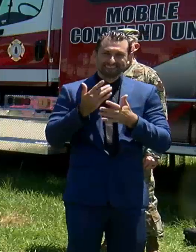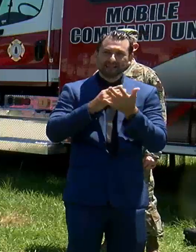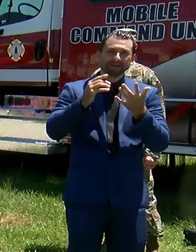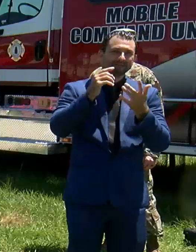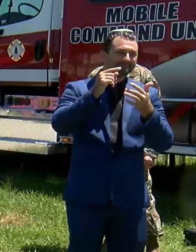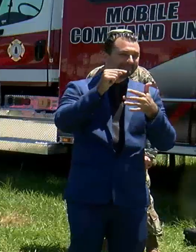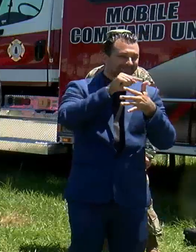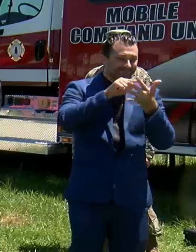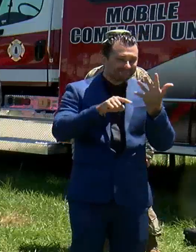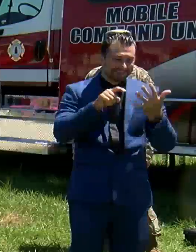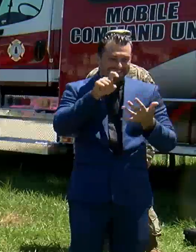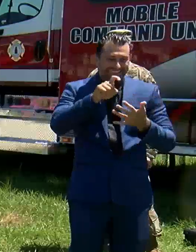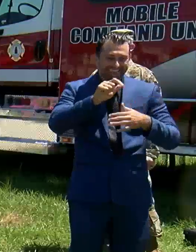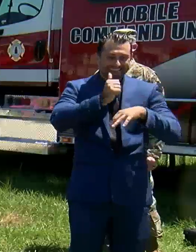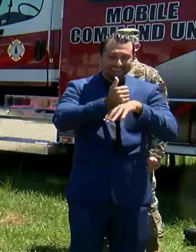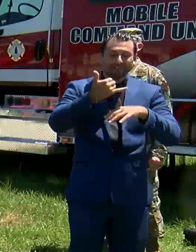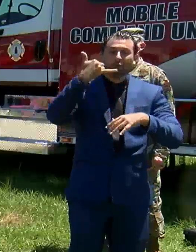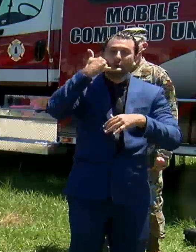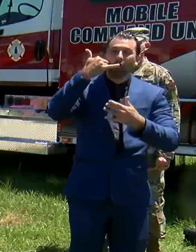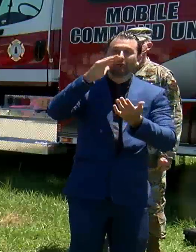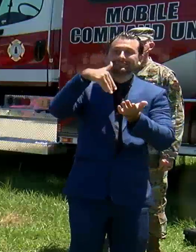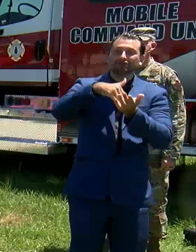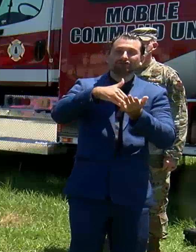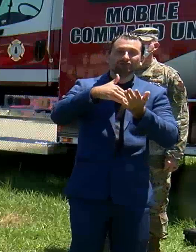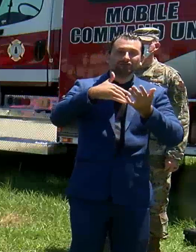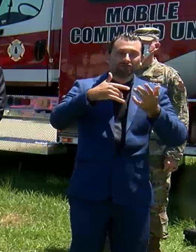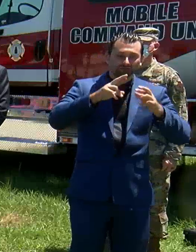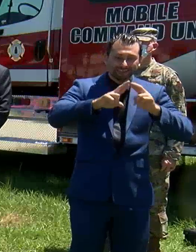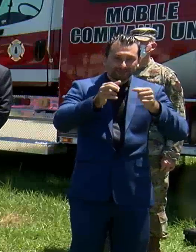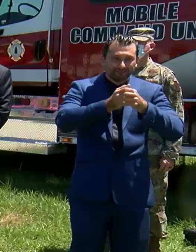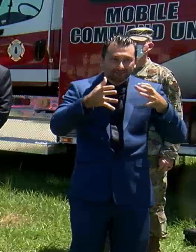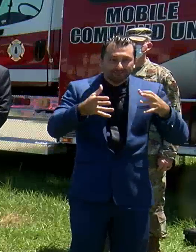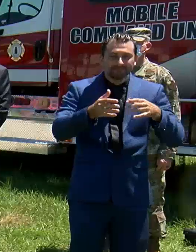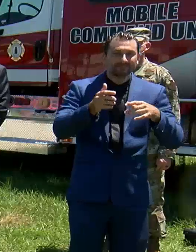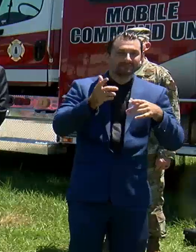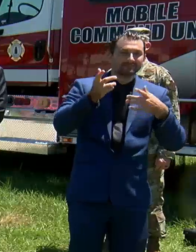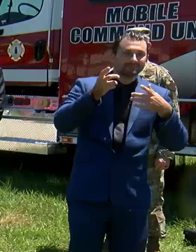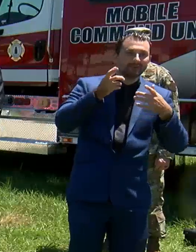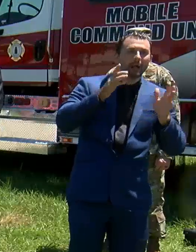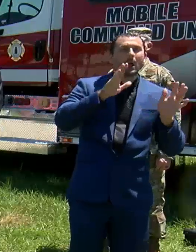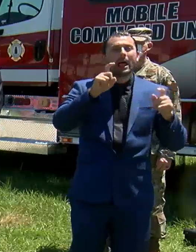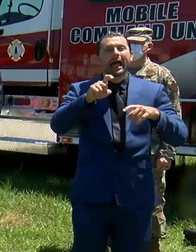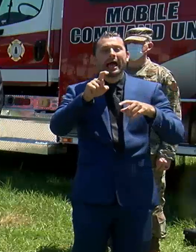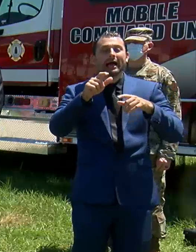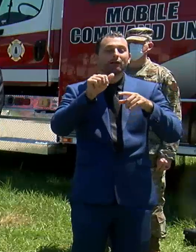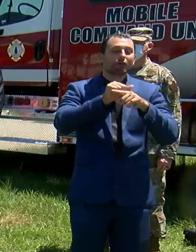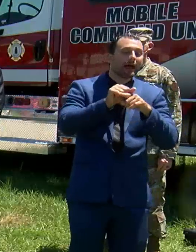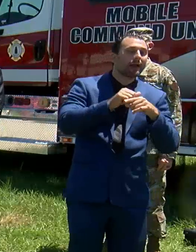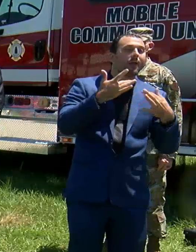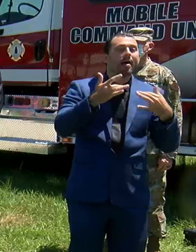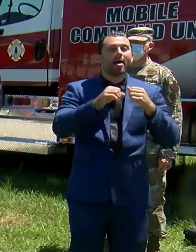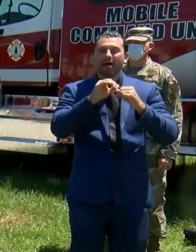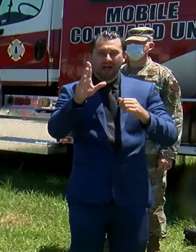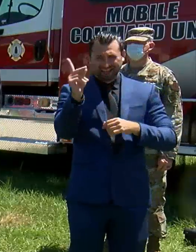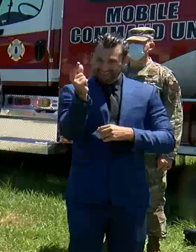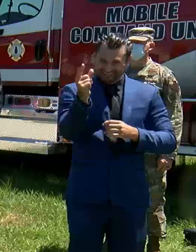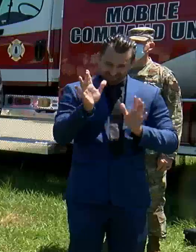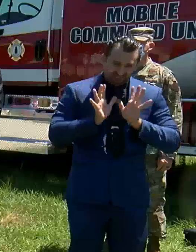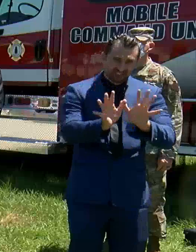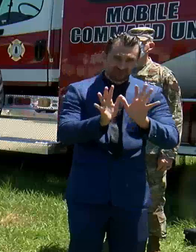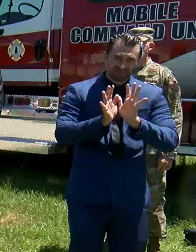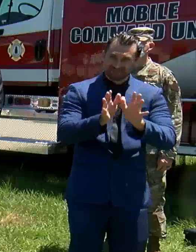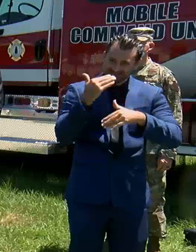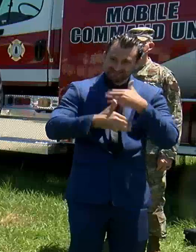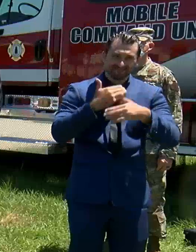people. And they were like, well, it's going to take 3 weeks to train people. And I'm like, are you kidding me? It shouldn't be that hard. John came in, we did